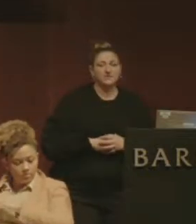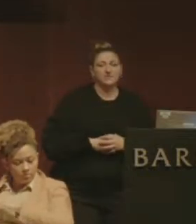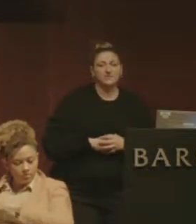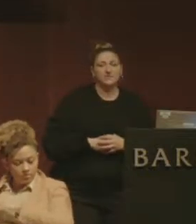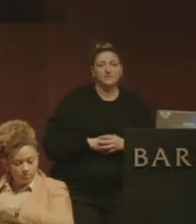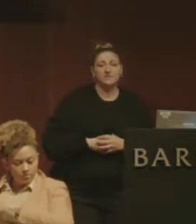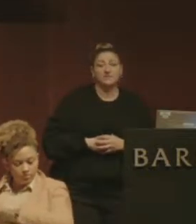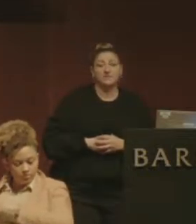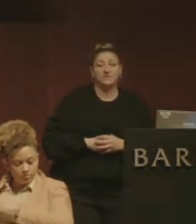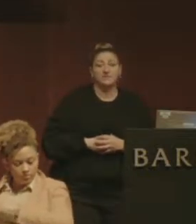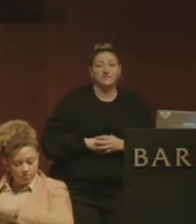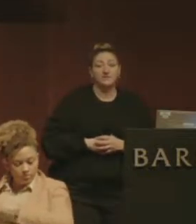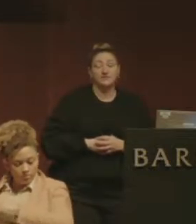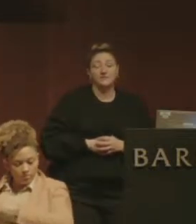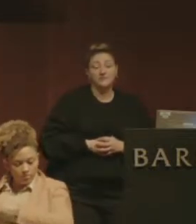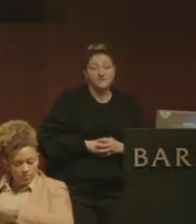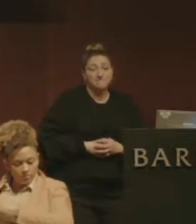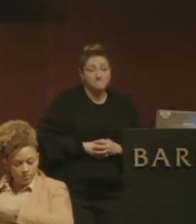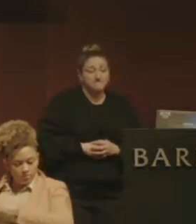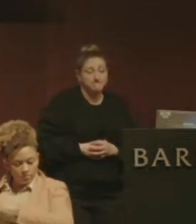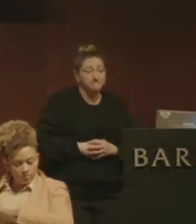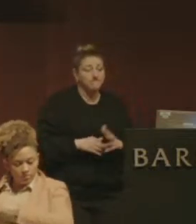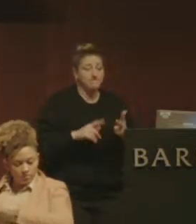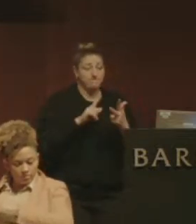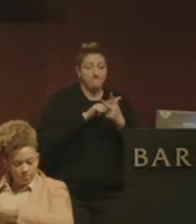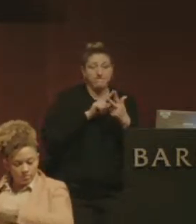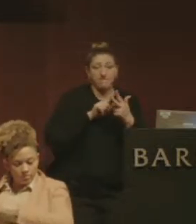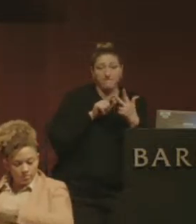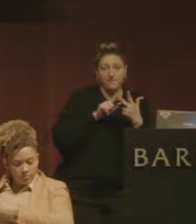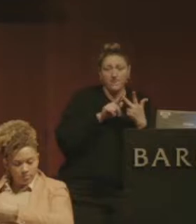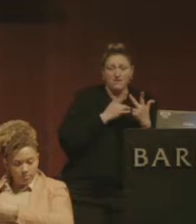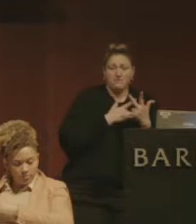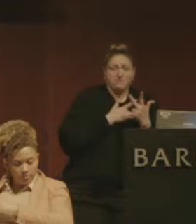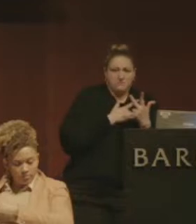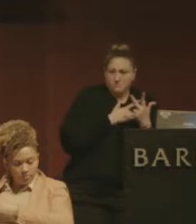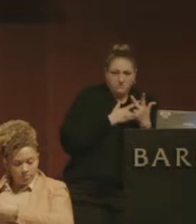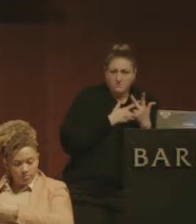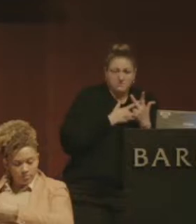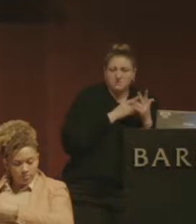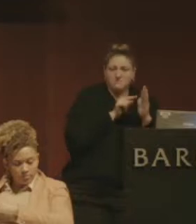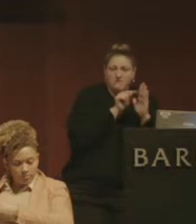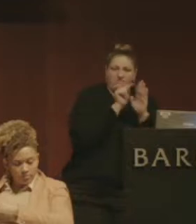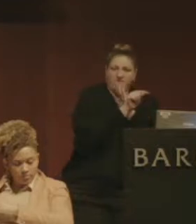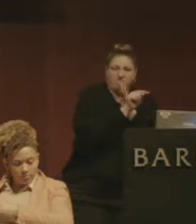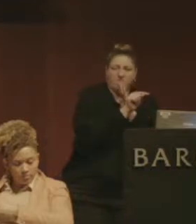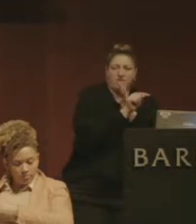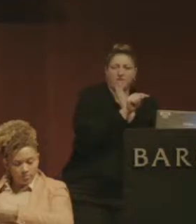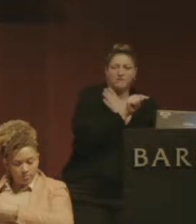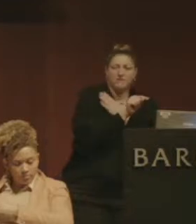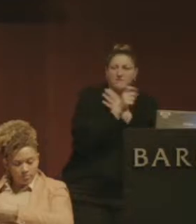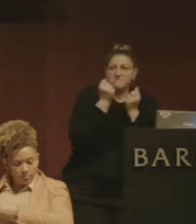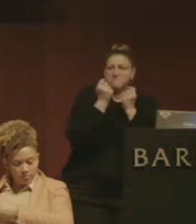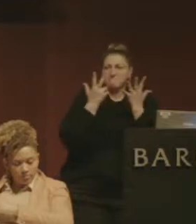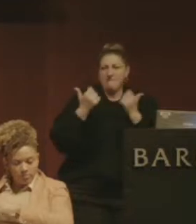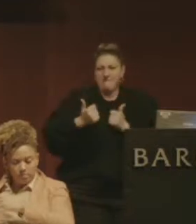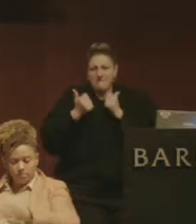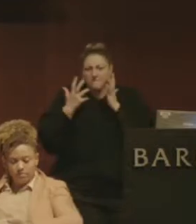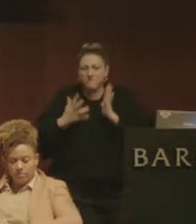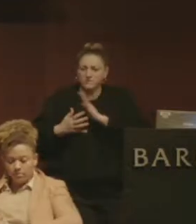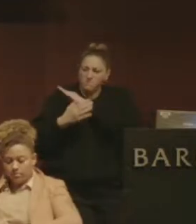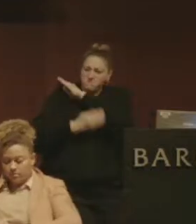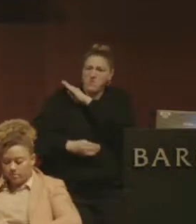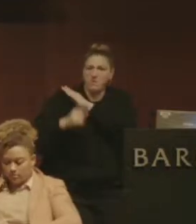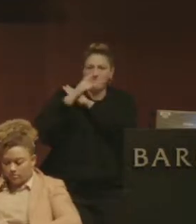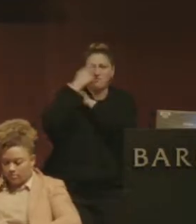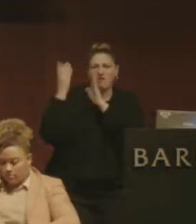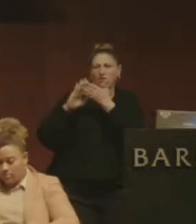Patrick, Alexandre, Cleberson, and Cleberson were a heartbreaking reminder for Gamboa de Baixo residents and poor Black communities